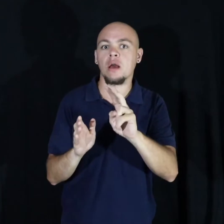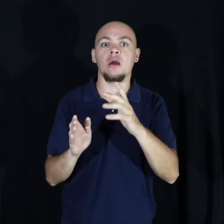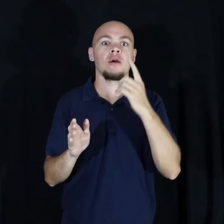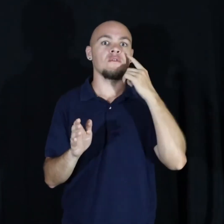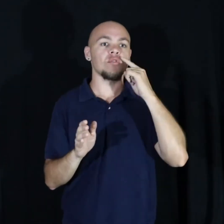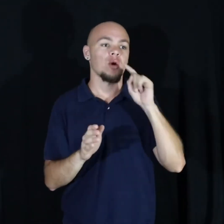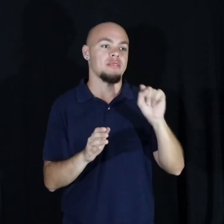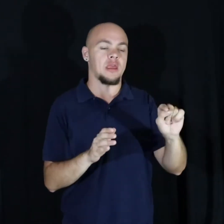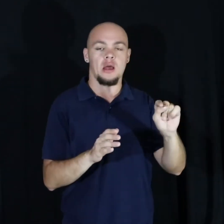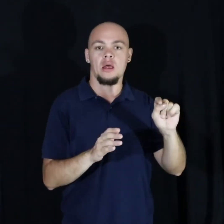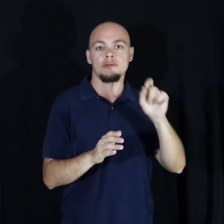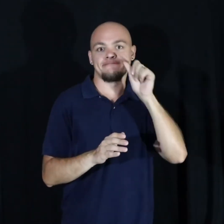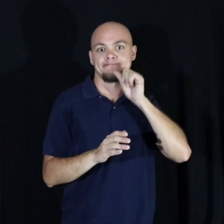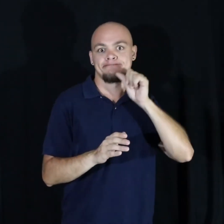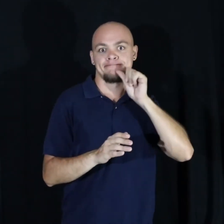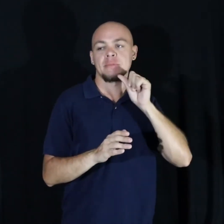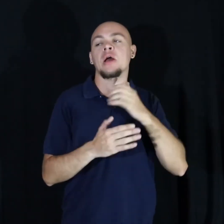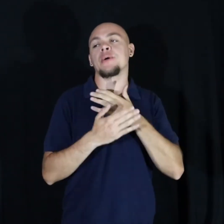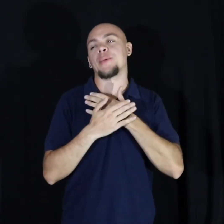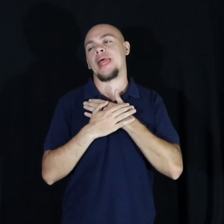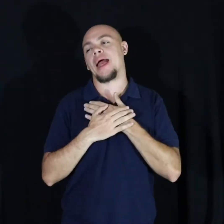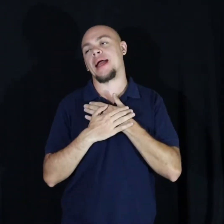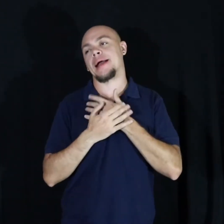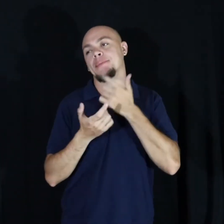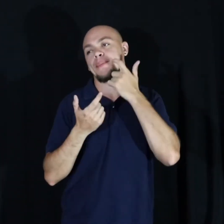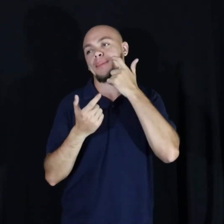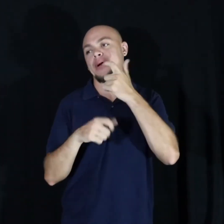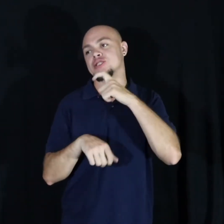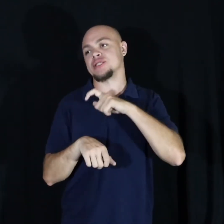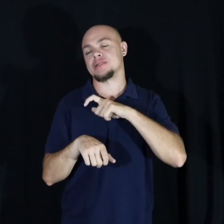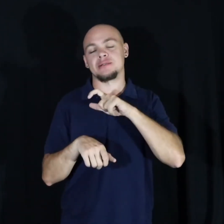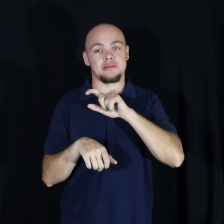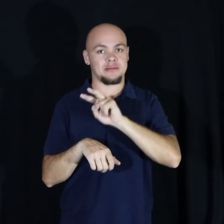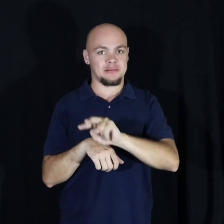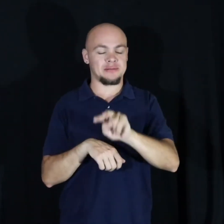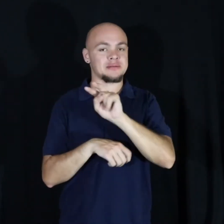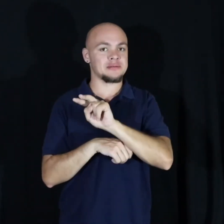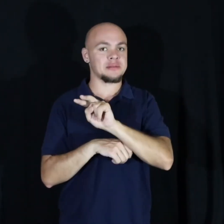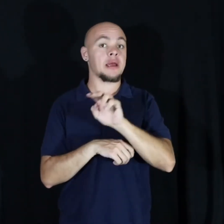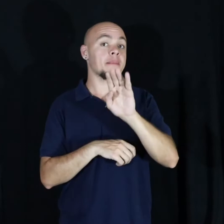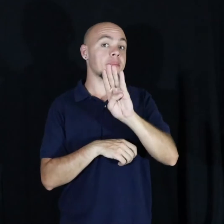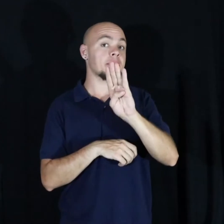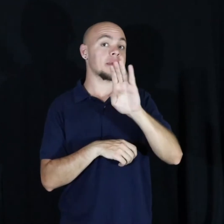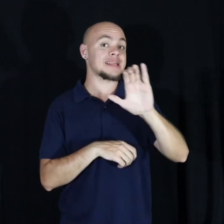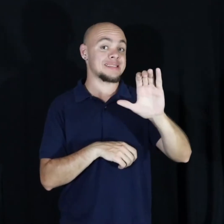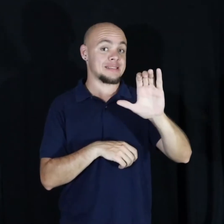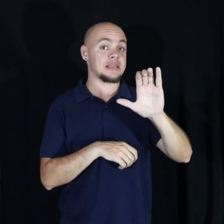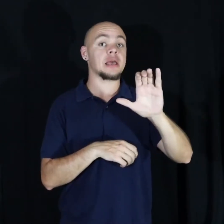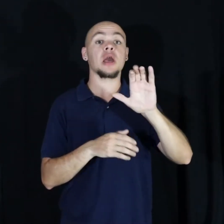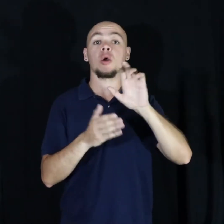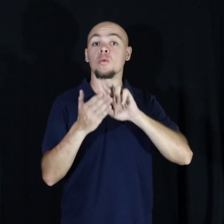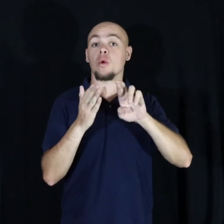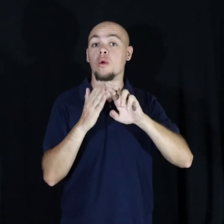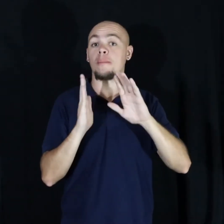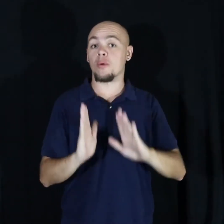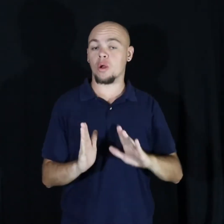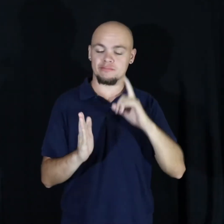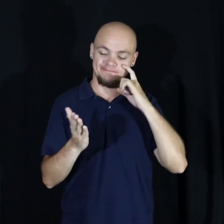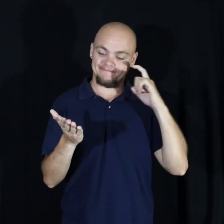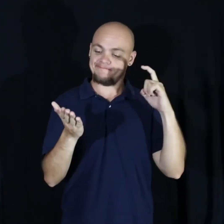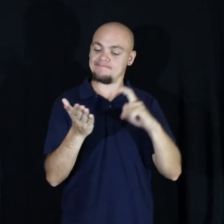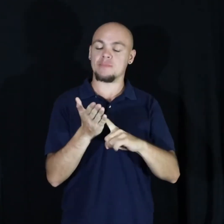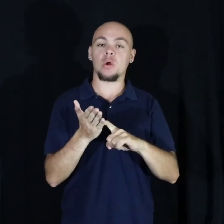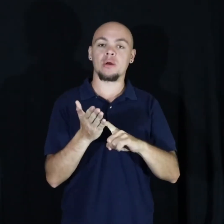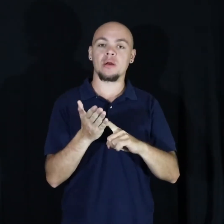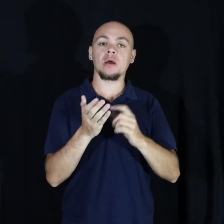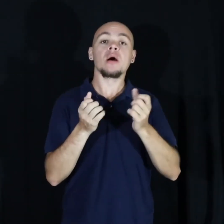the suffering we'd experience from just doing the task at hand. BBC reporter Claudia Hammond adds on to this by explaining that many of